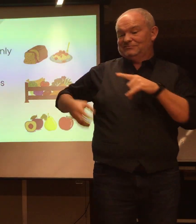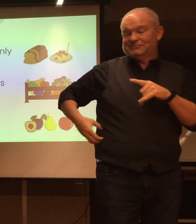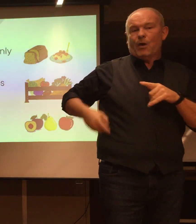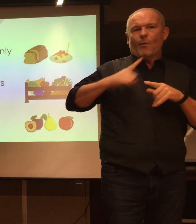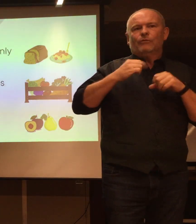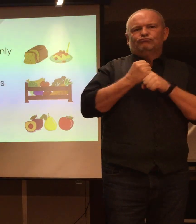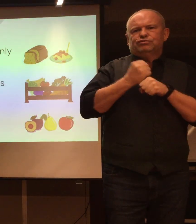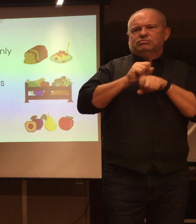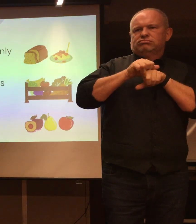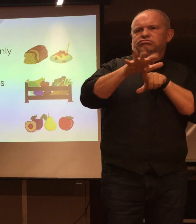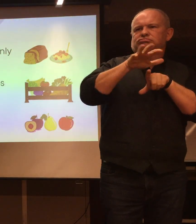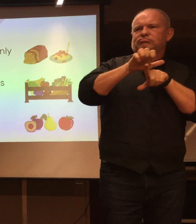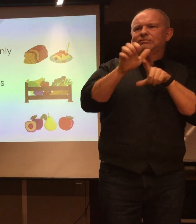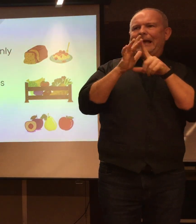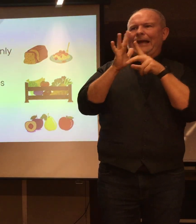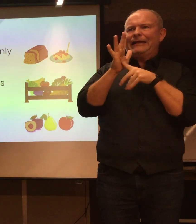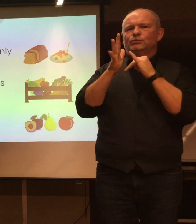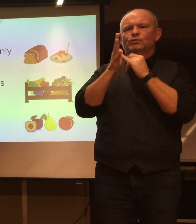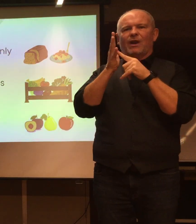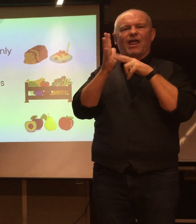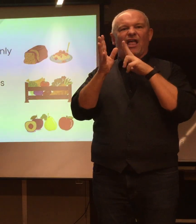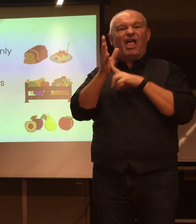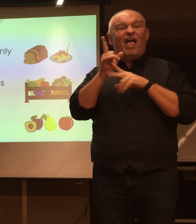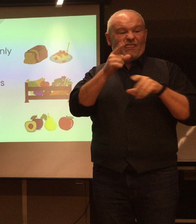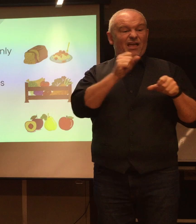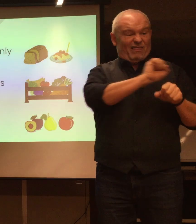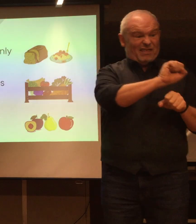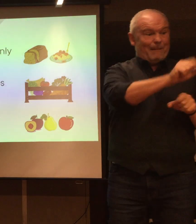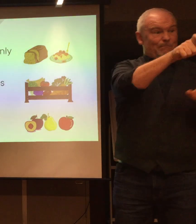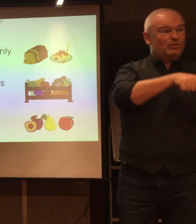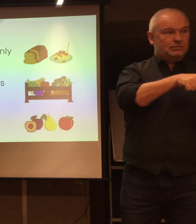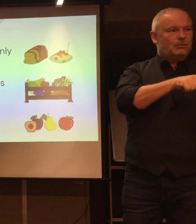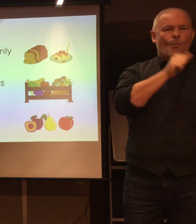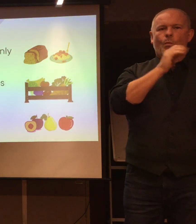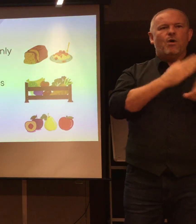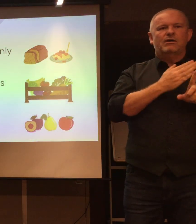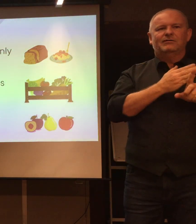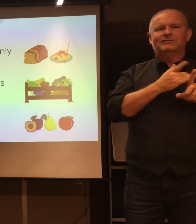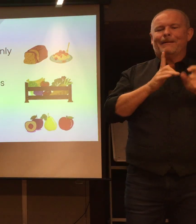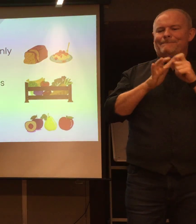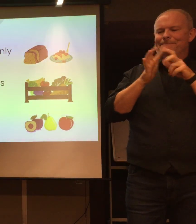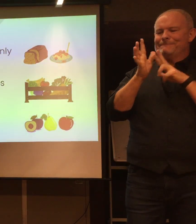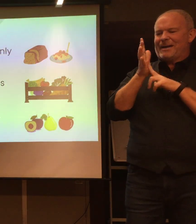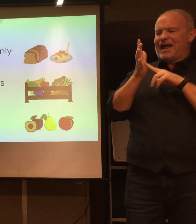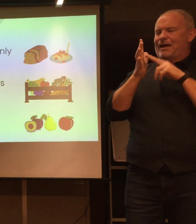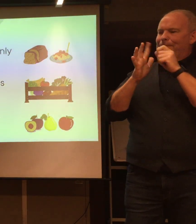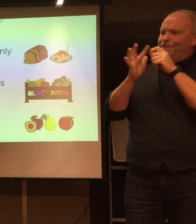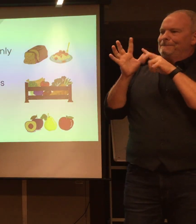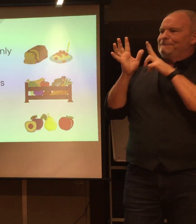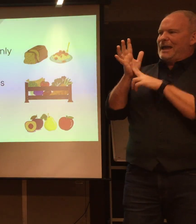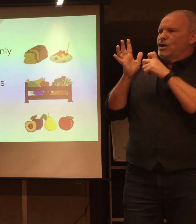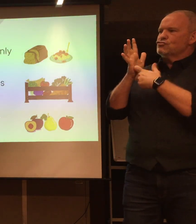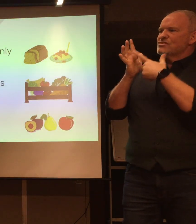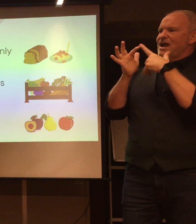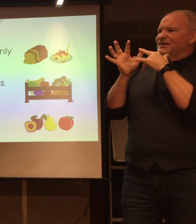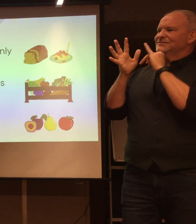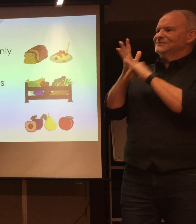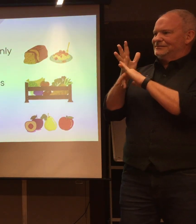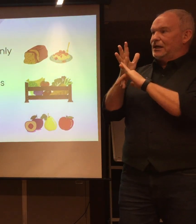insulin, and their pancreas doesn't work at all. With type 2